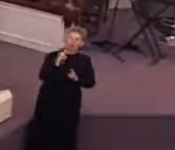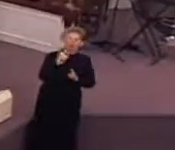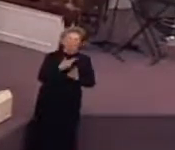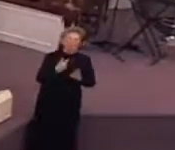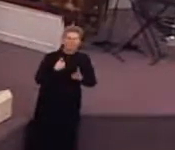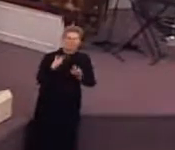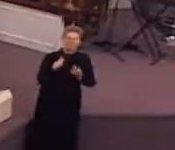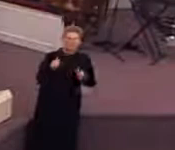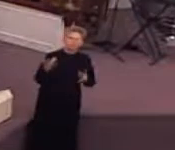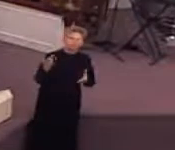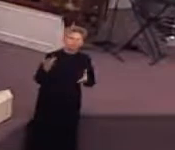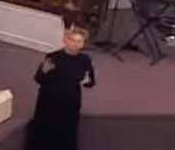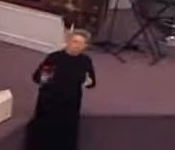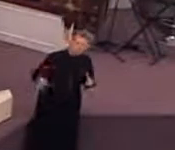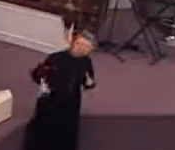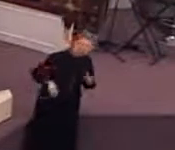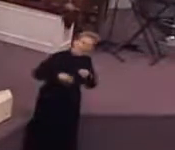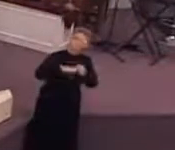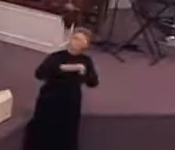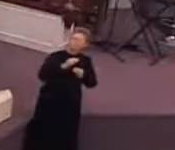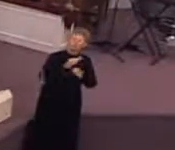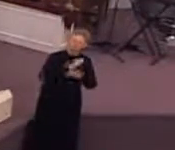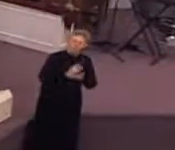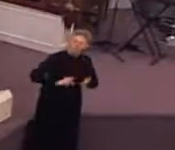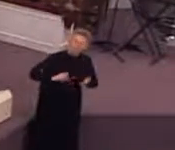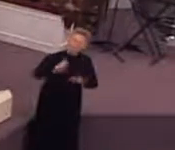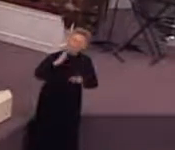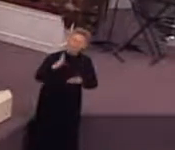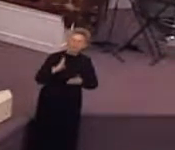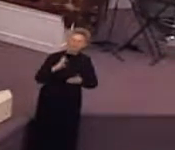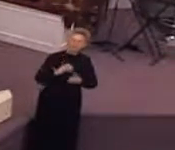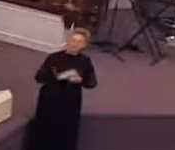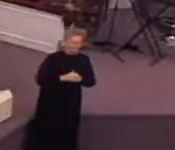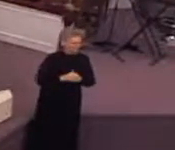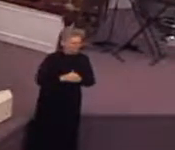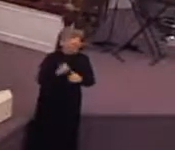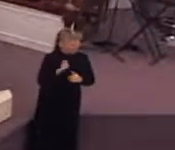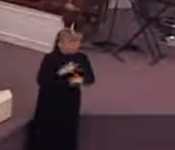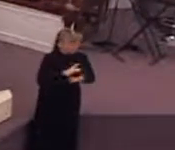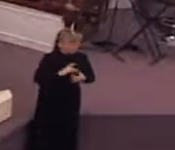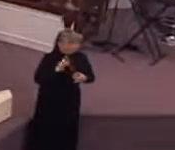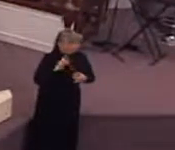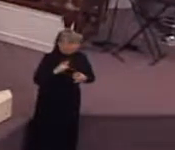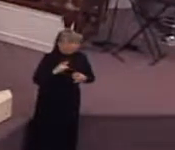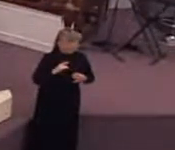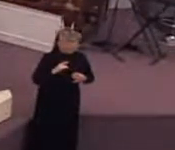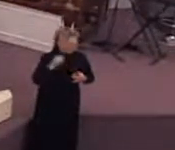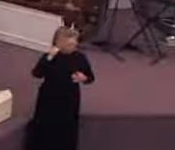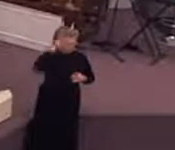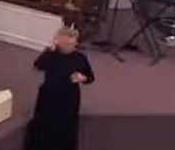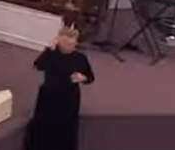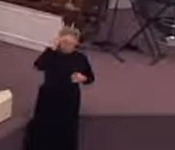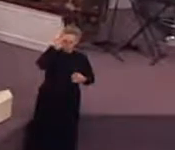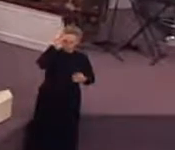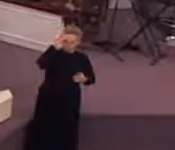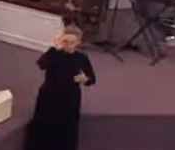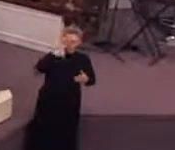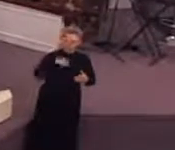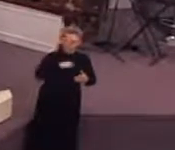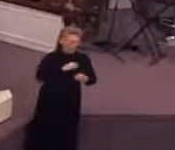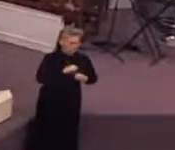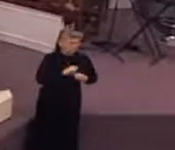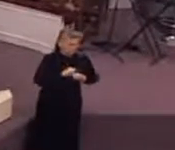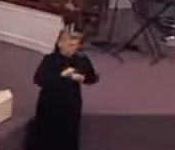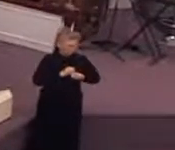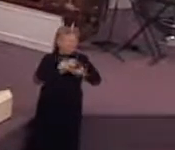kingdom of God. Come on. We need the anointing of the Holy Ghost so that we can release what God has put in us.